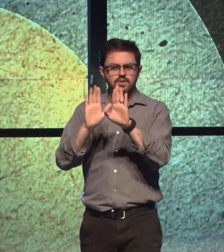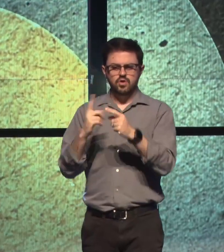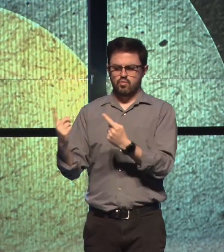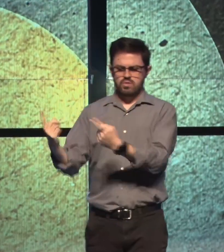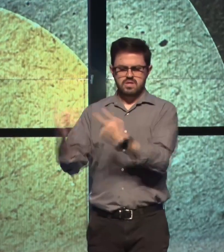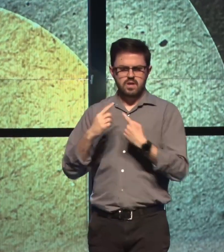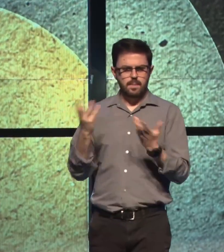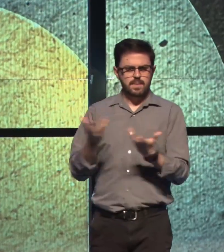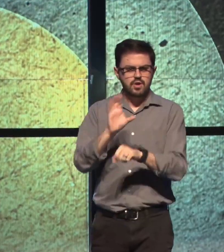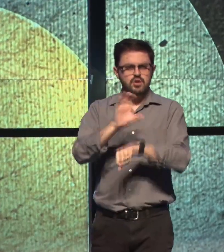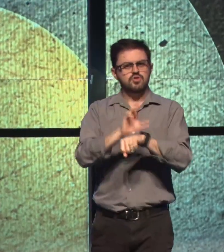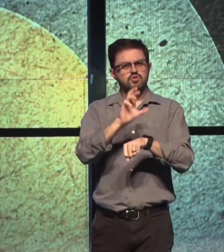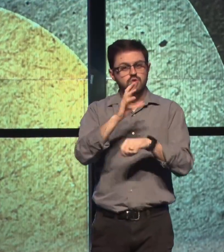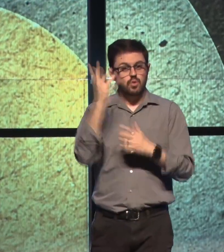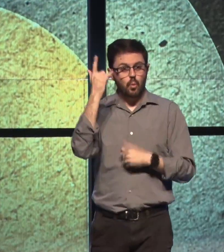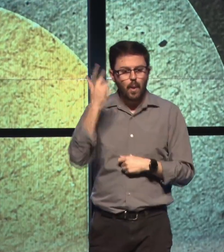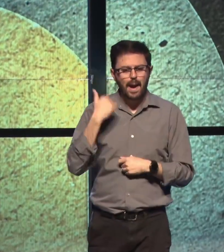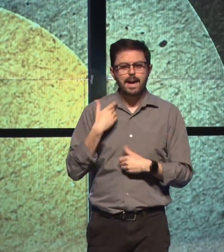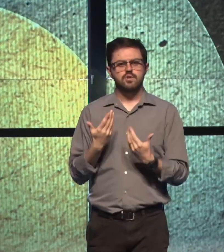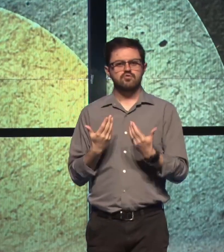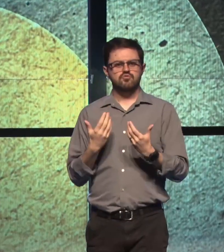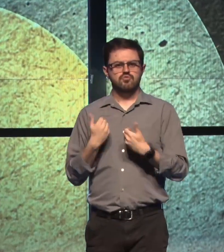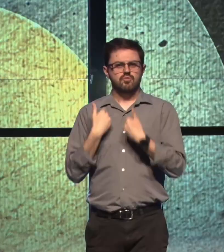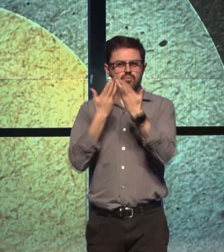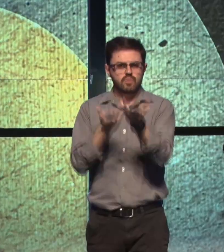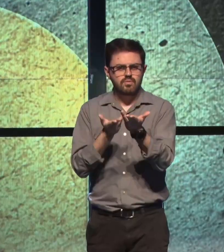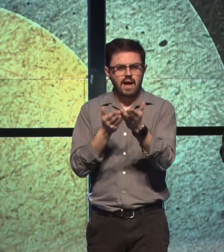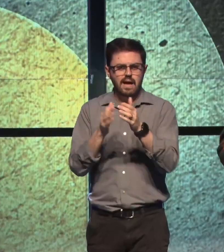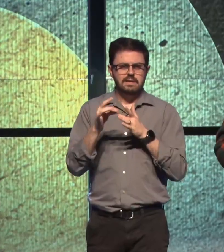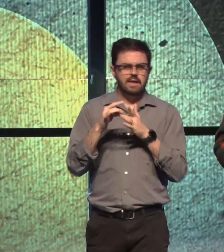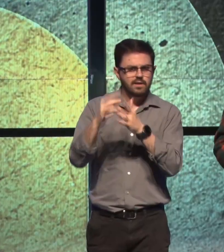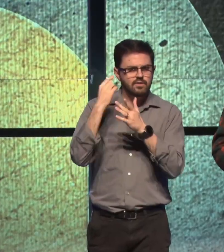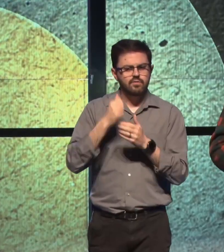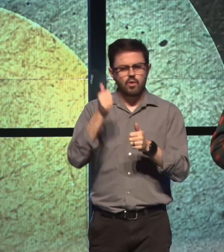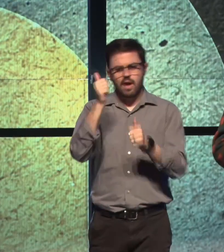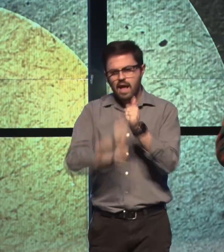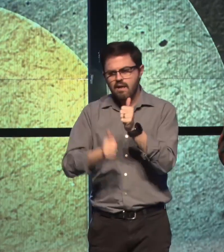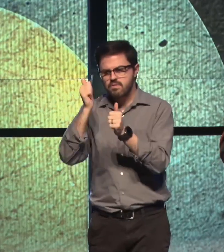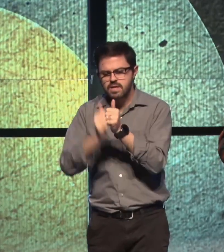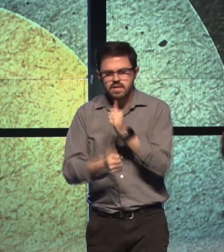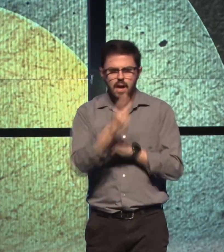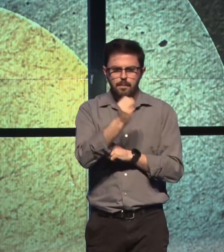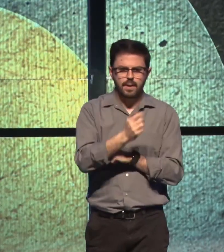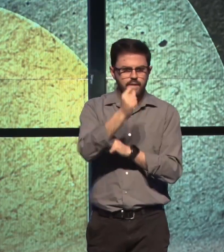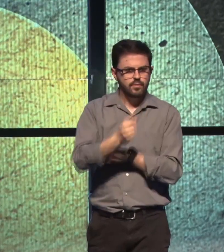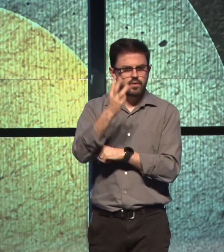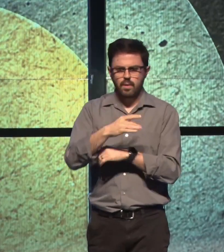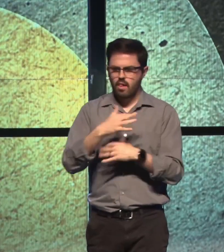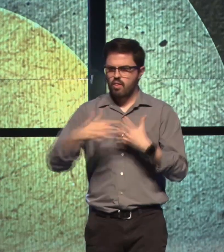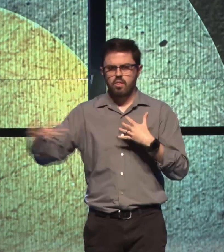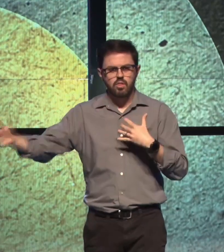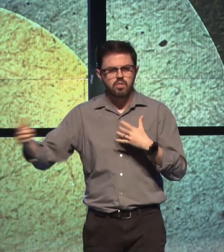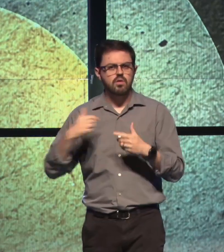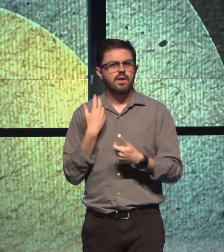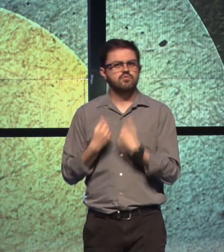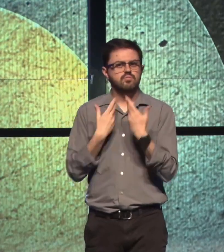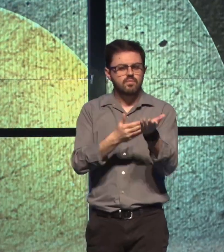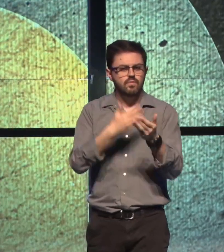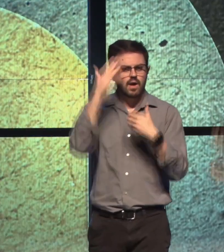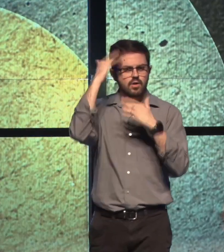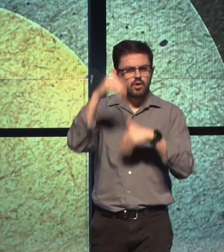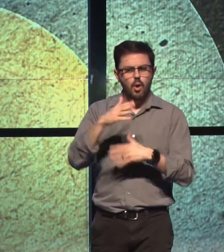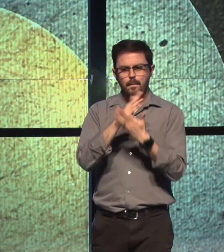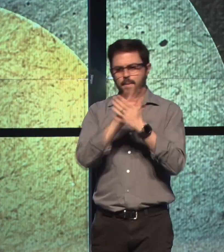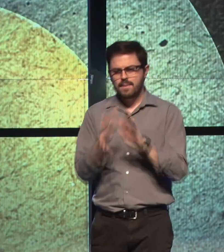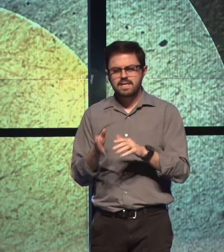Monday and Tuesday and Wednesday in our everyday normal lives, how we bring hope and joy and peace and love into those spaces. And then we said